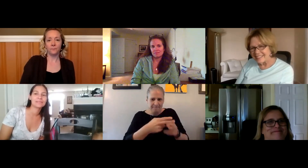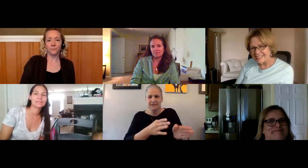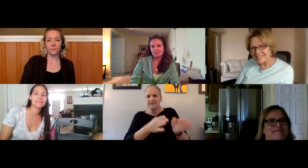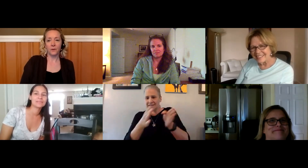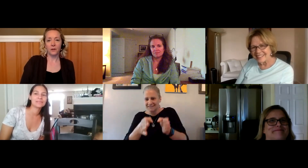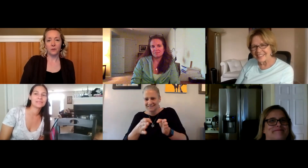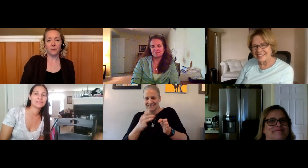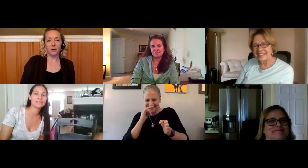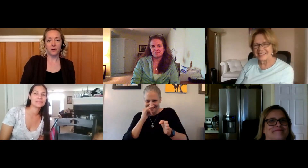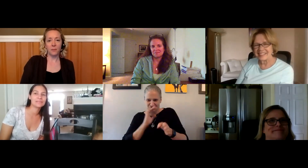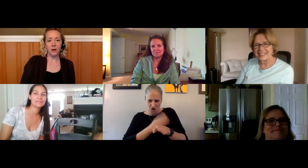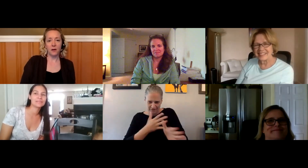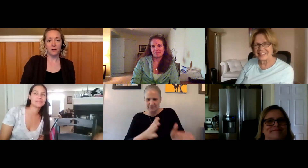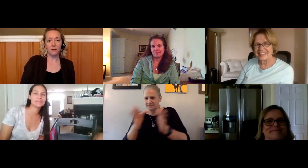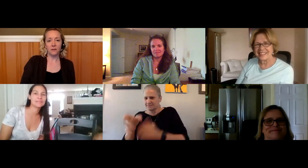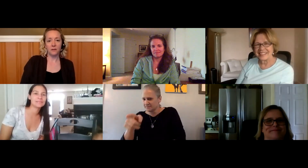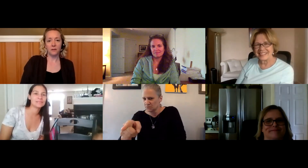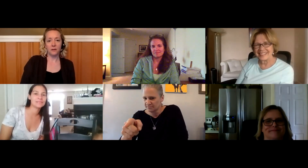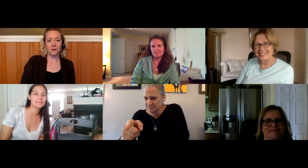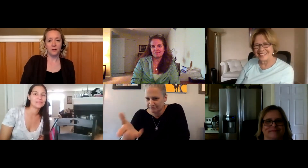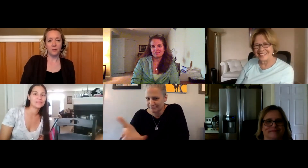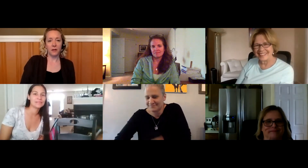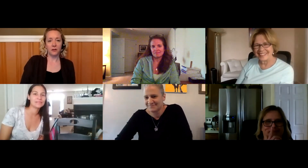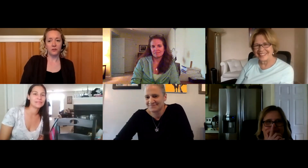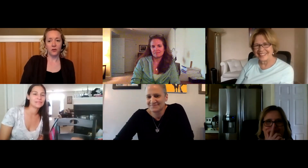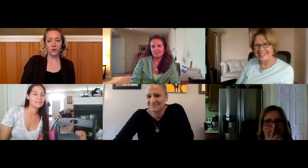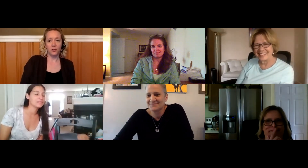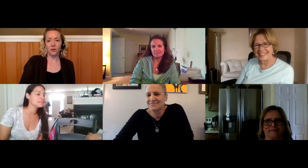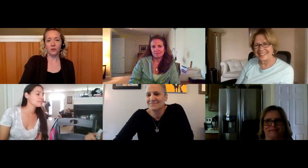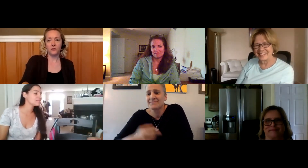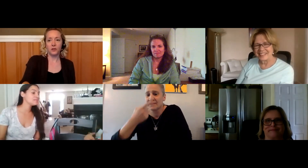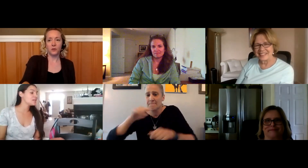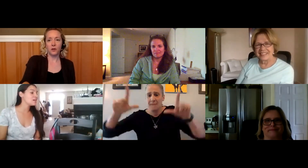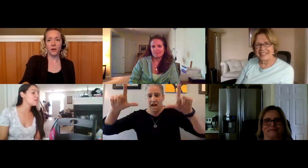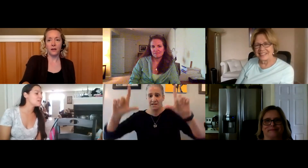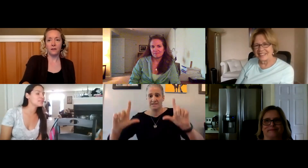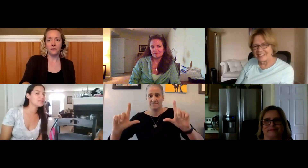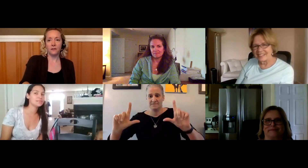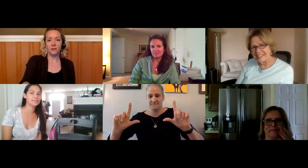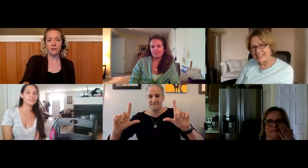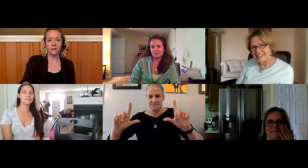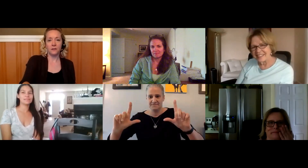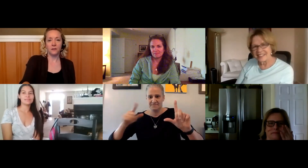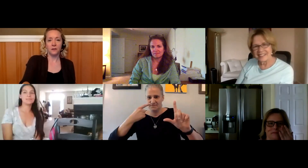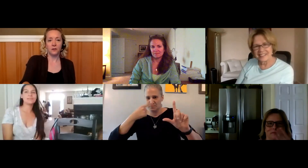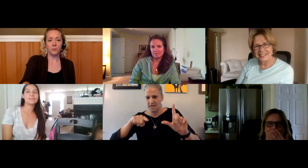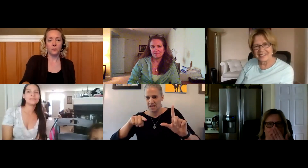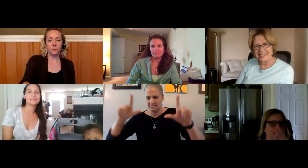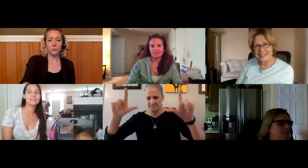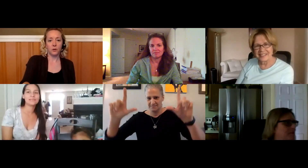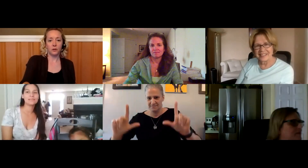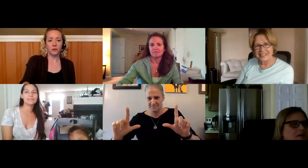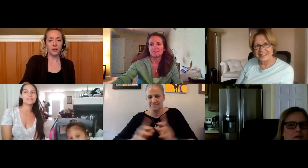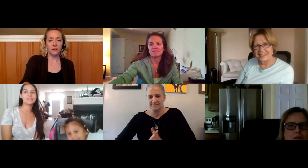Okay, so we met Grandma. We met your daughter. Do you want to go ahead? Oh, are you on